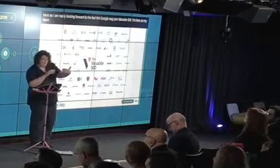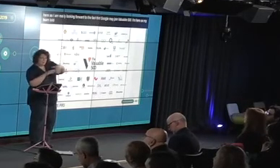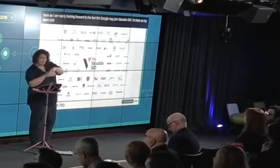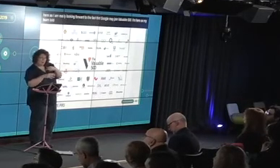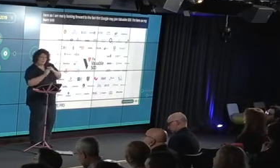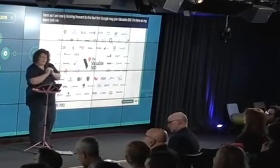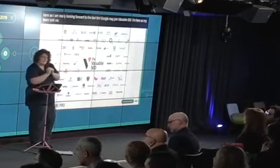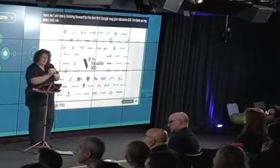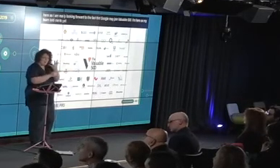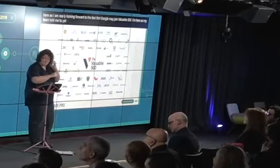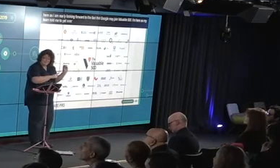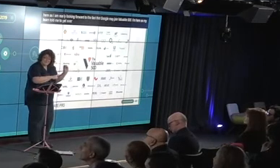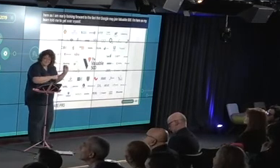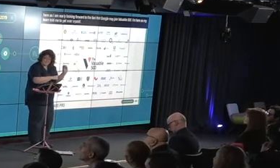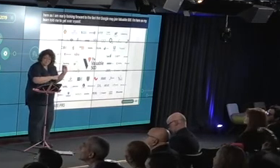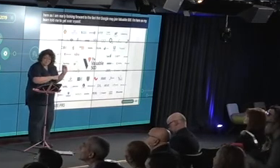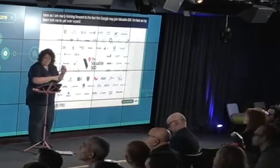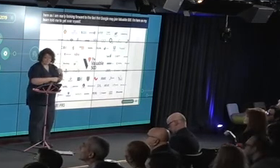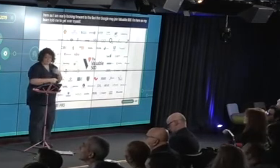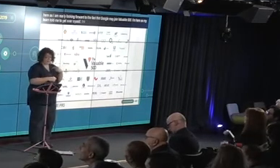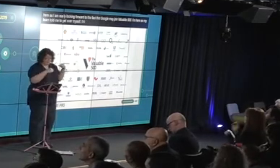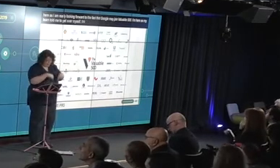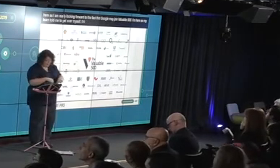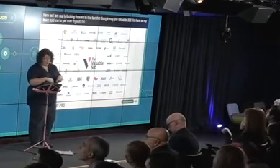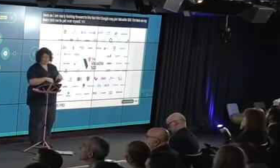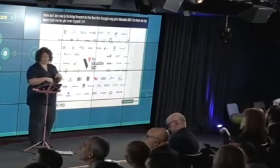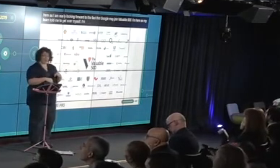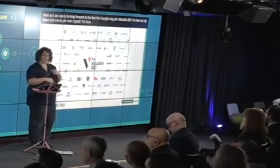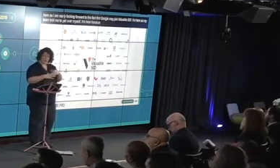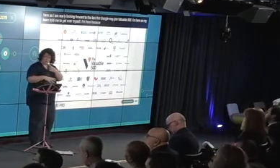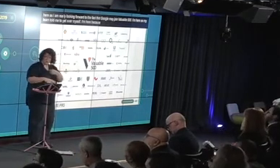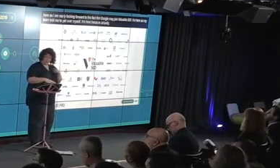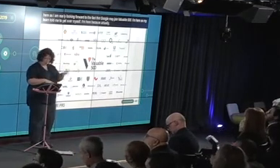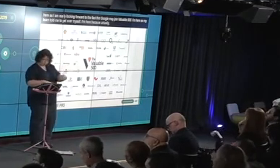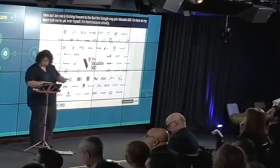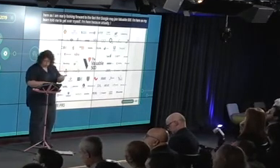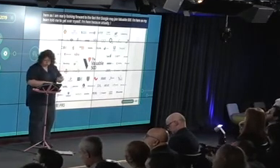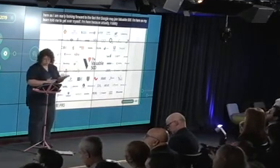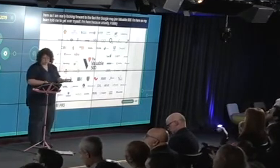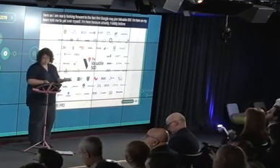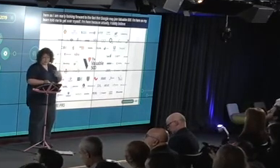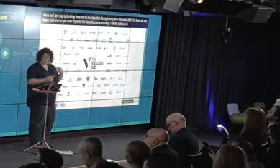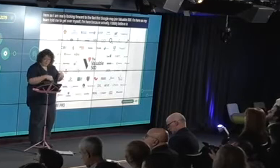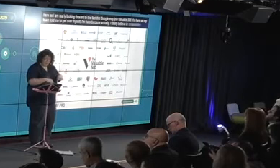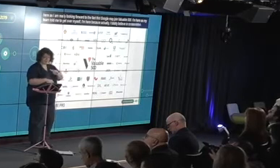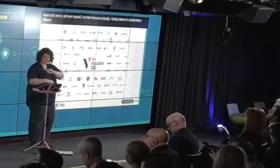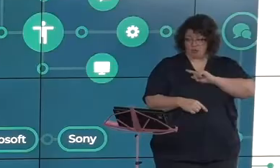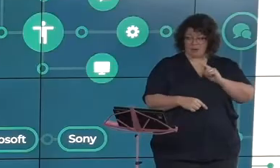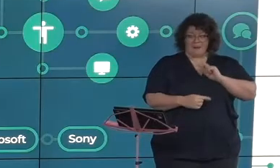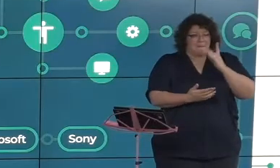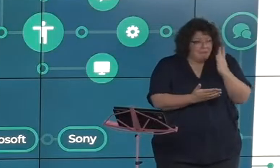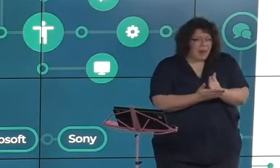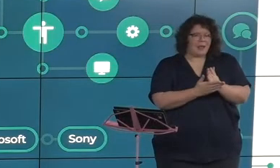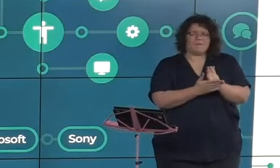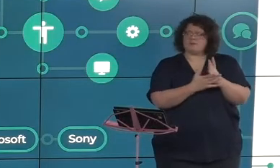because actually I totally believe in collaboration. And where I might not have skills, I know that if we bring each other together, that